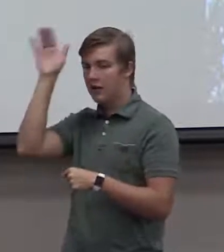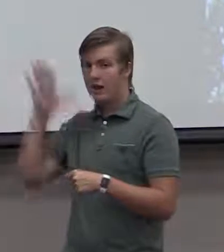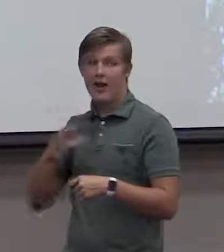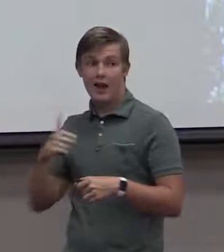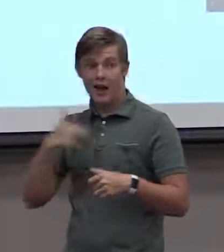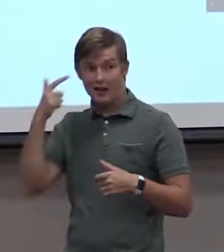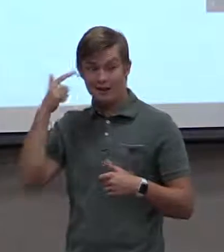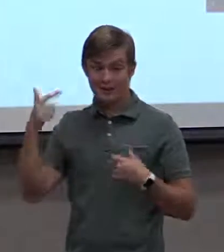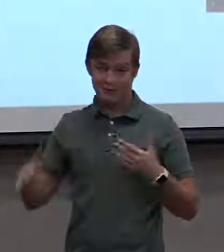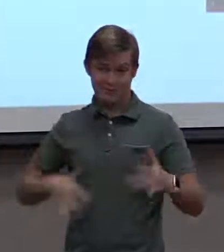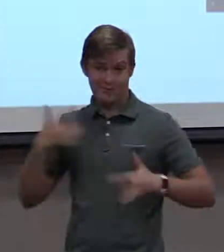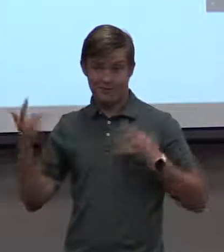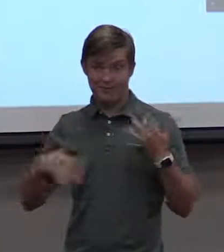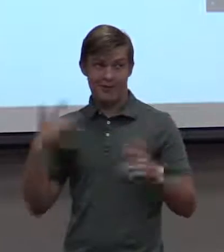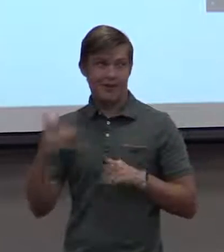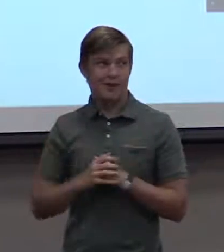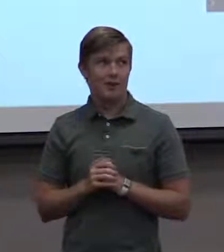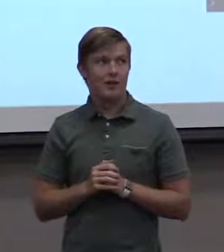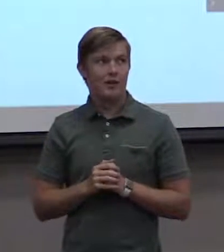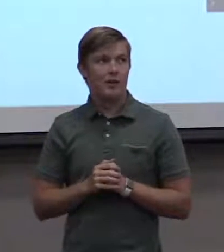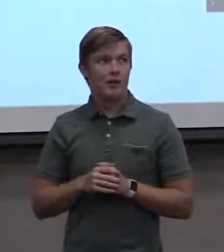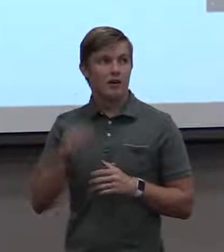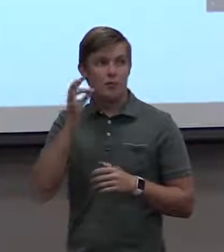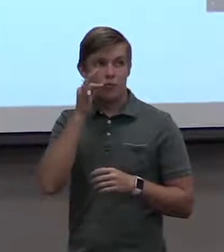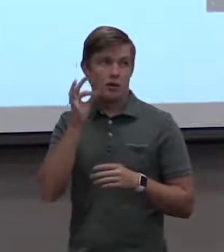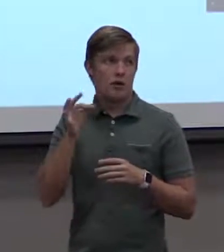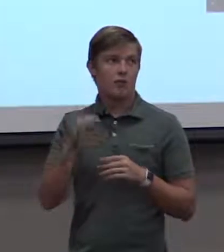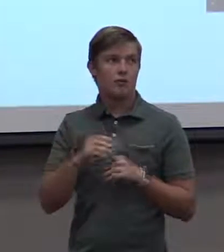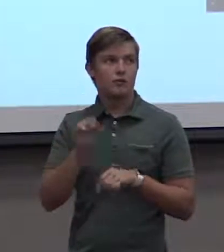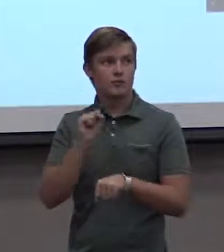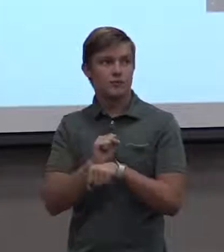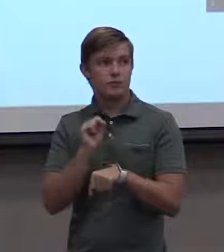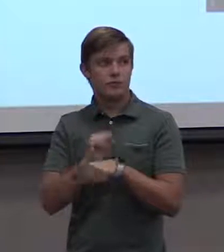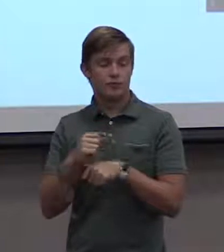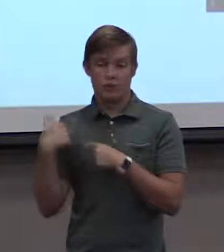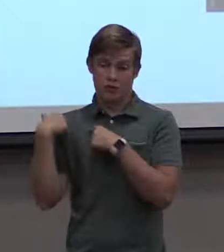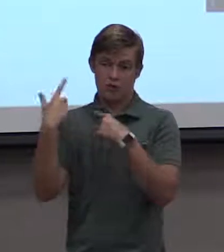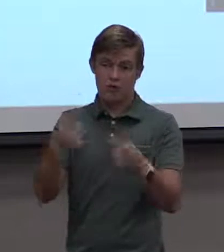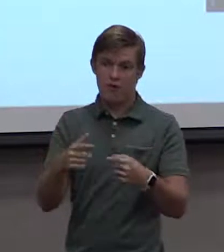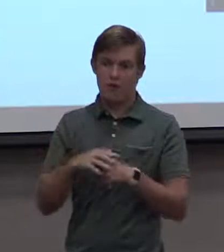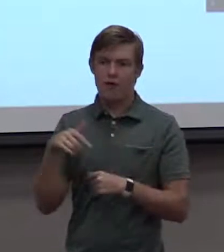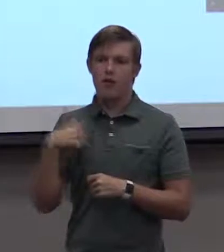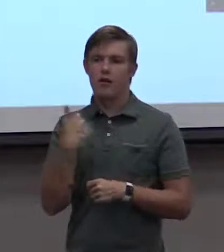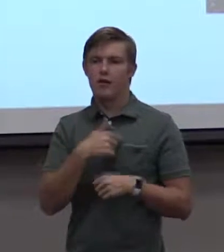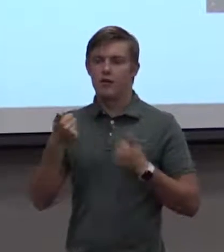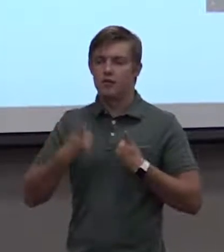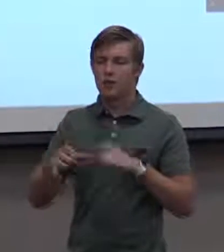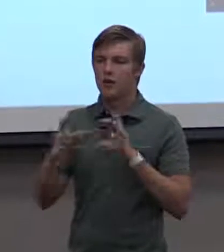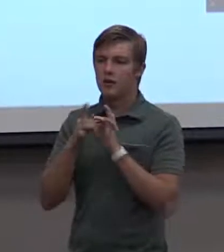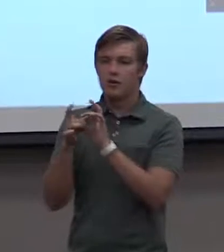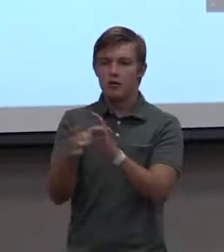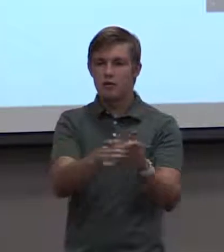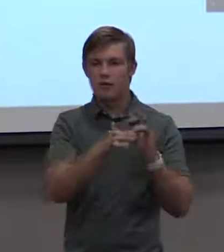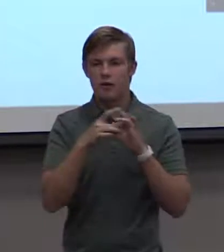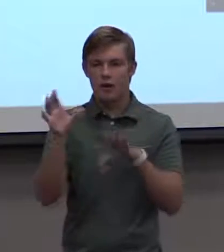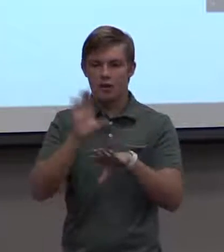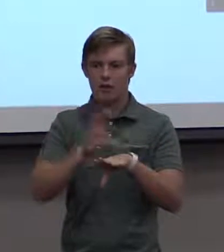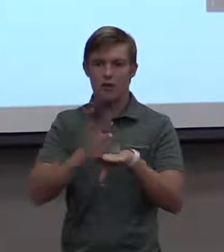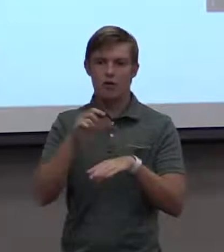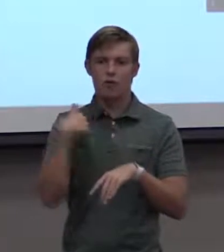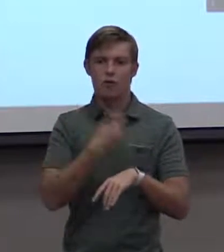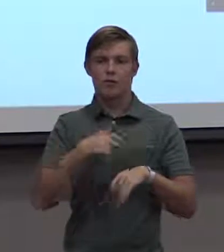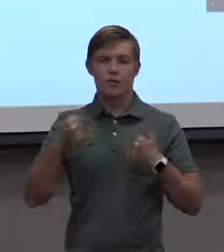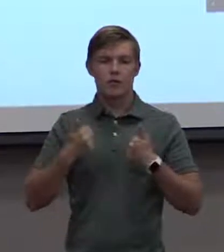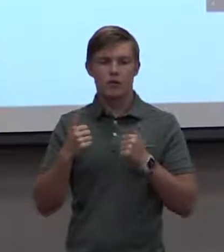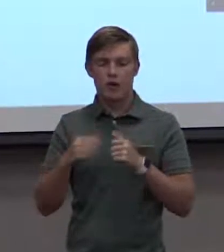pretty exciting. So it's been a fruitful work so far of us trying to unify the congregations. We've been really intentionally trying